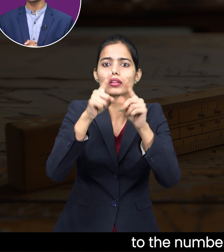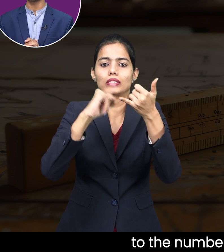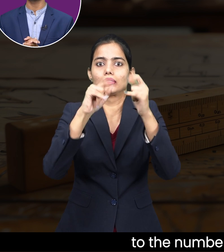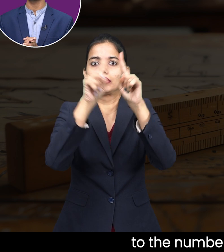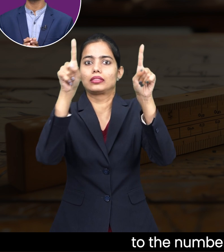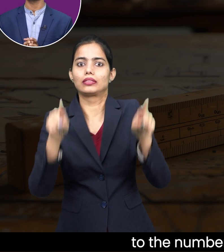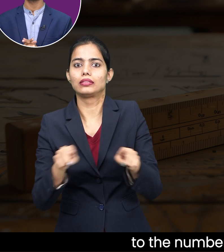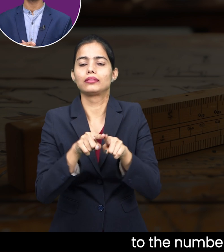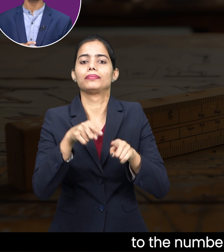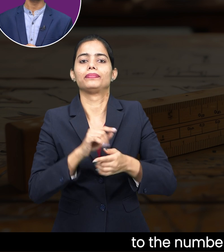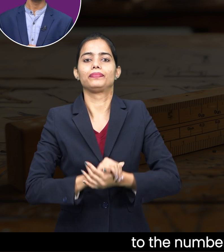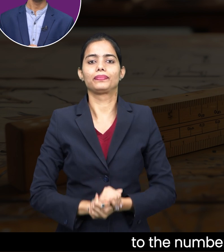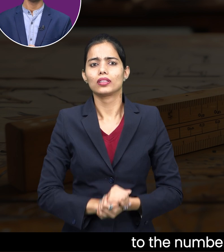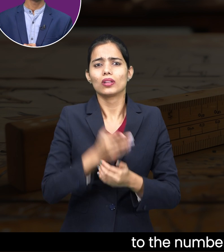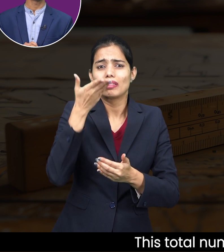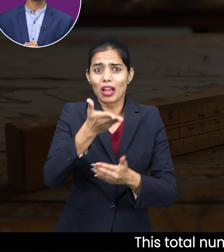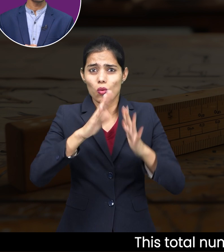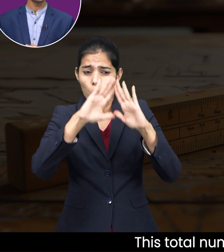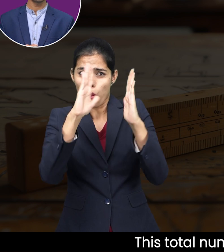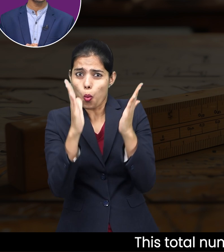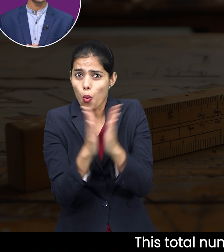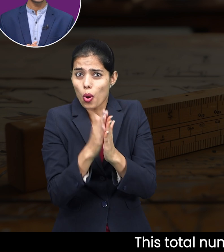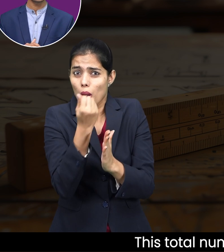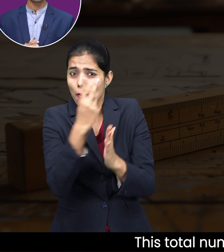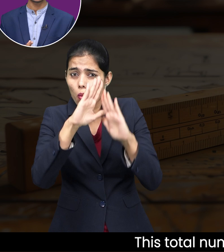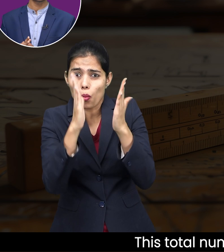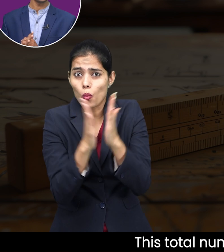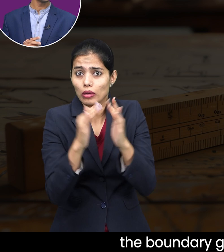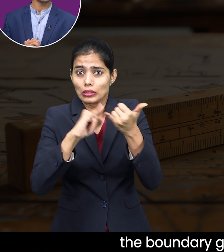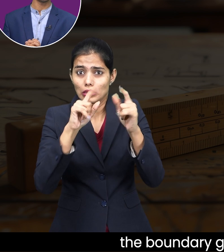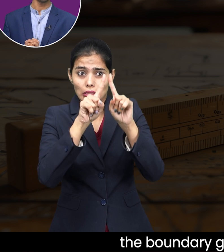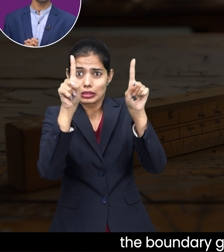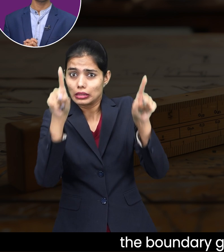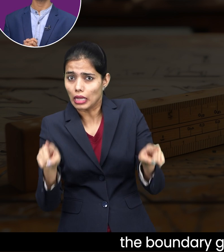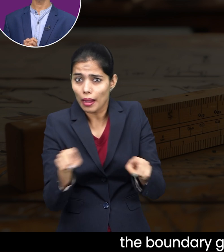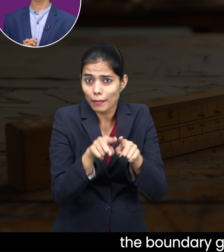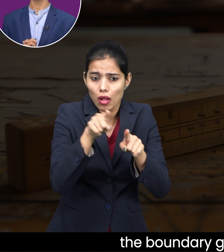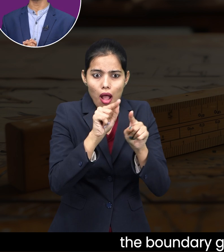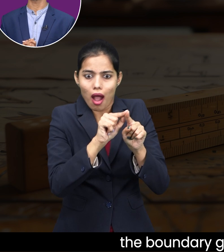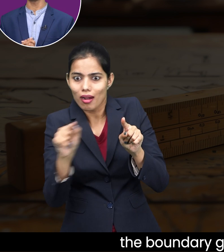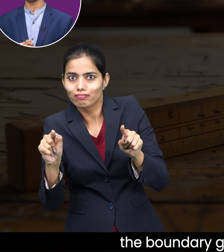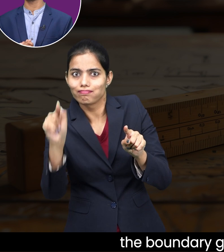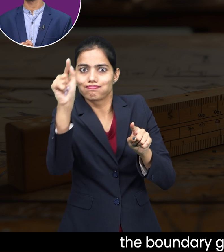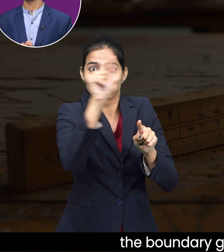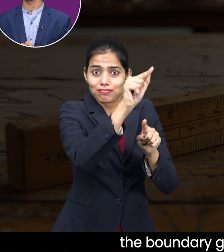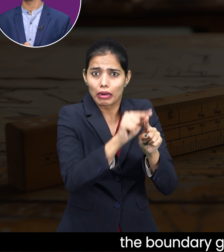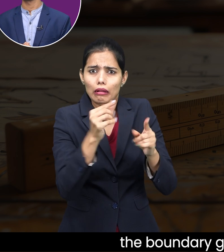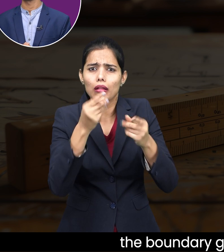complete squares. This total number of squares inside the boundary gives the area of the